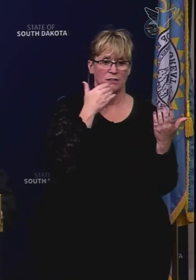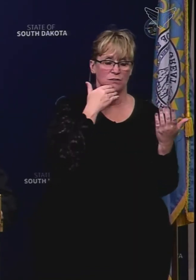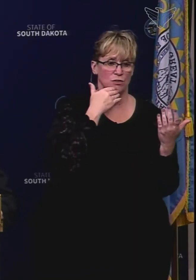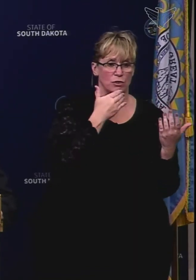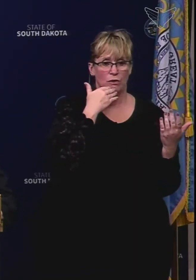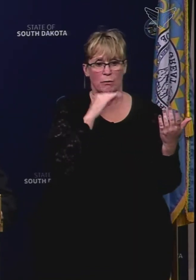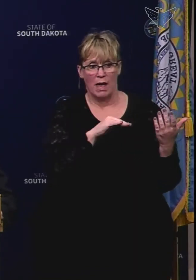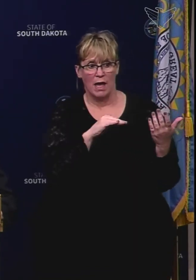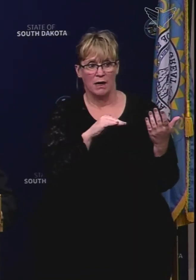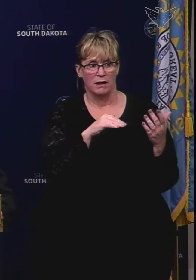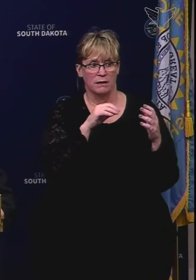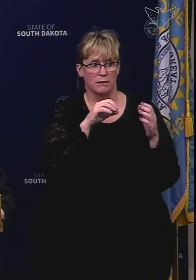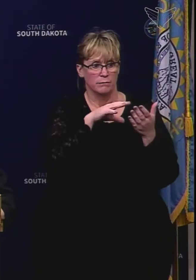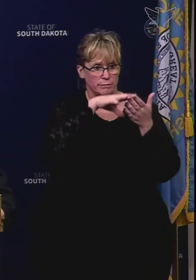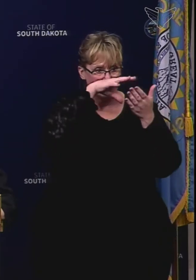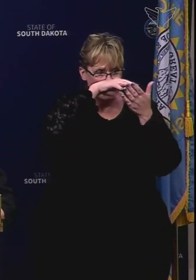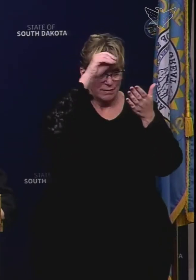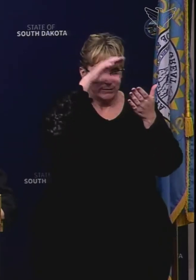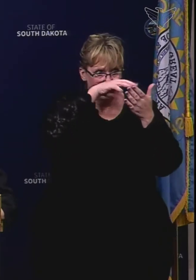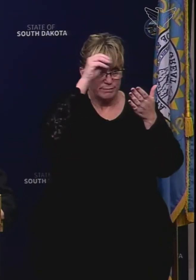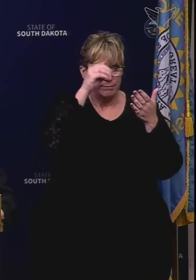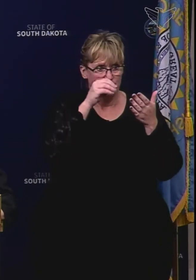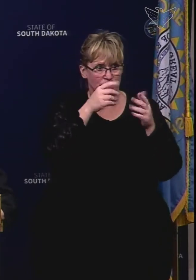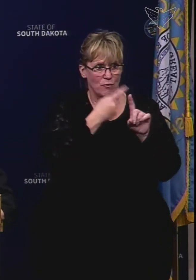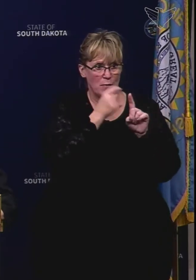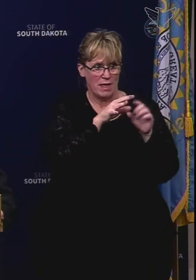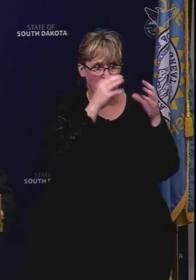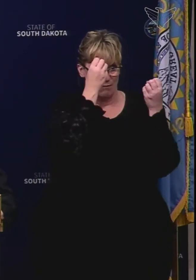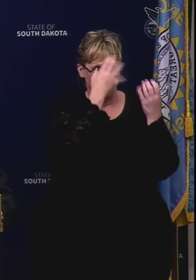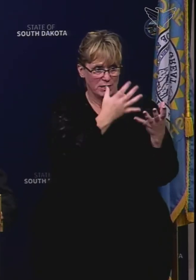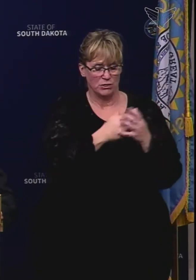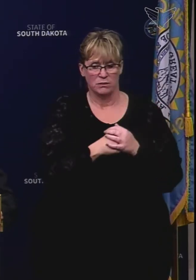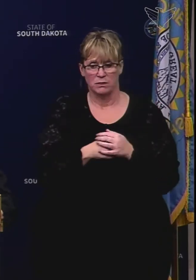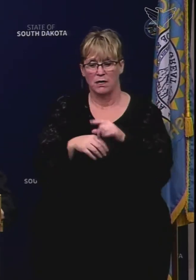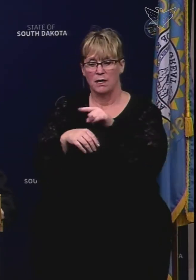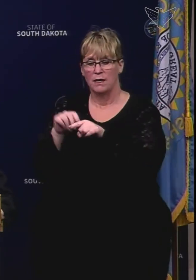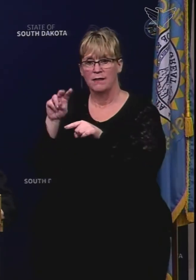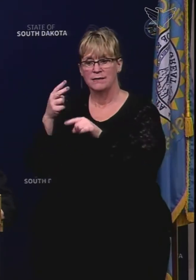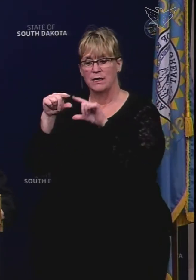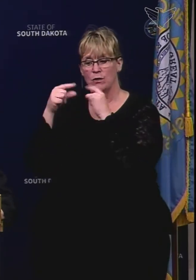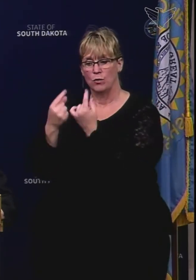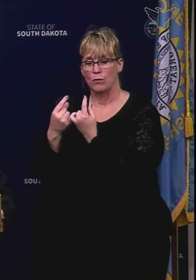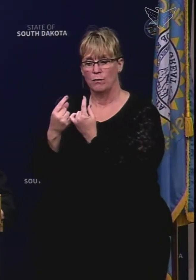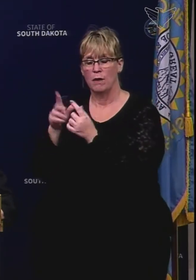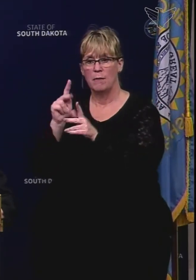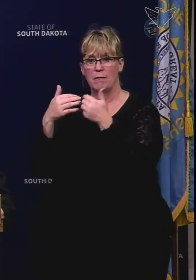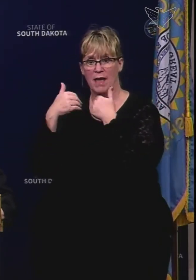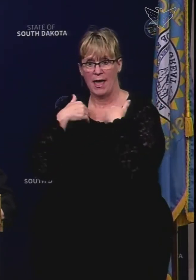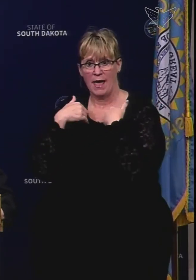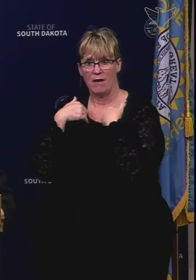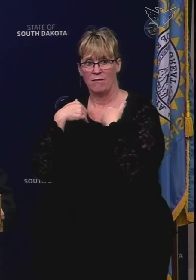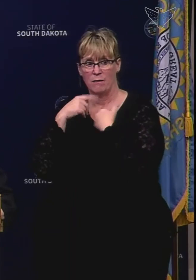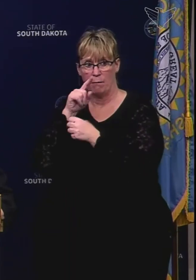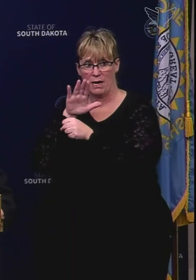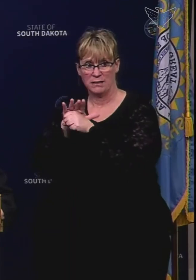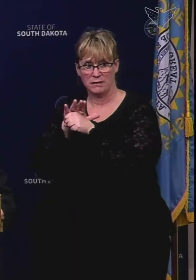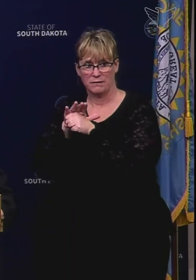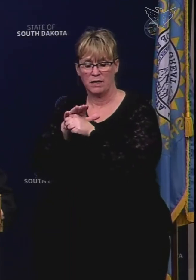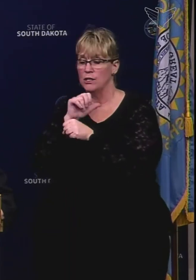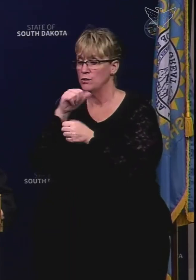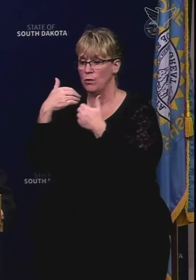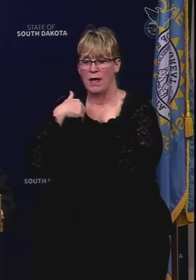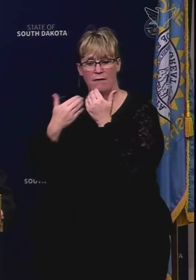can glean from that kind of data. The second registry is for people that are COVID positive who don't necessarily take